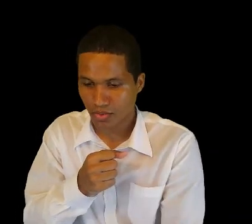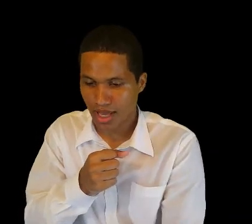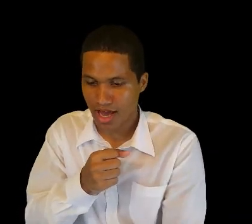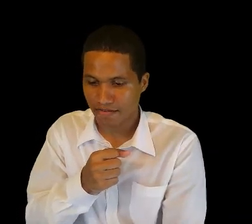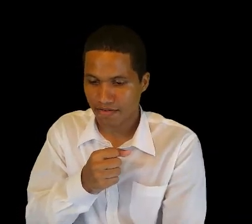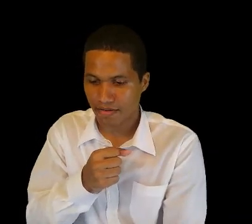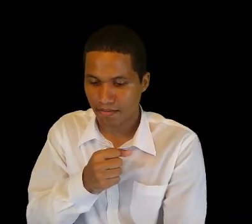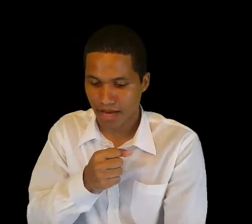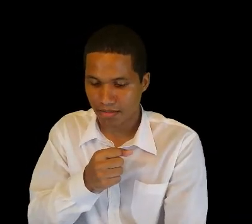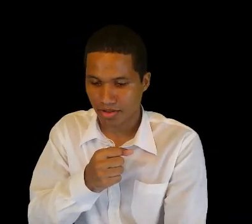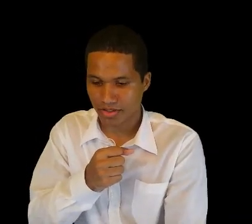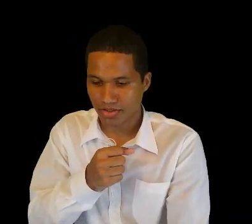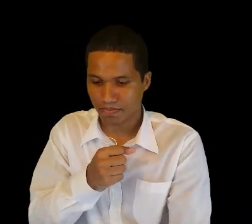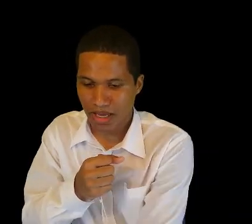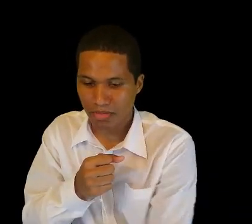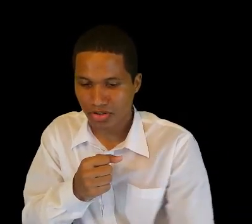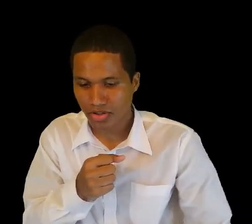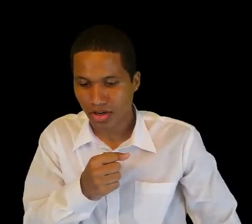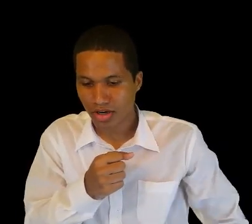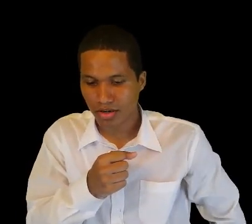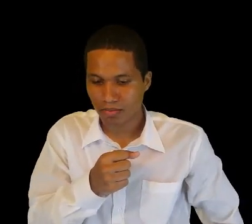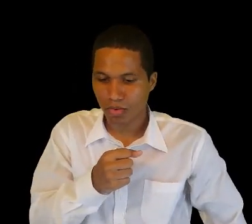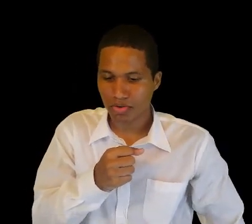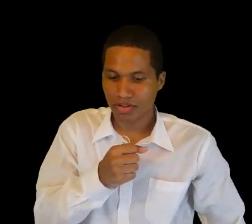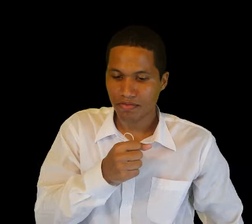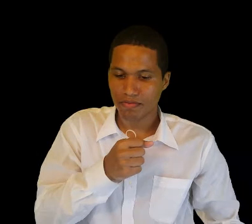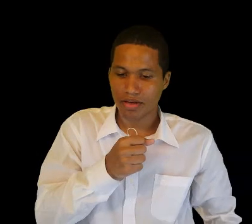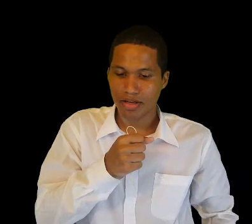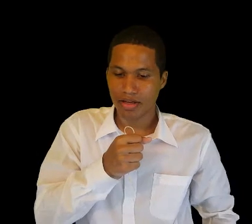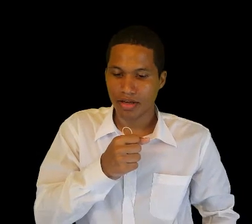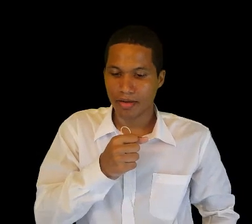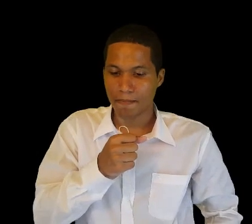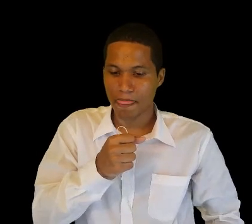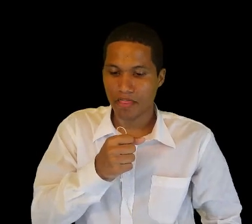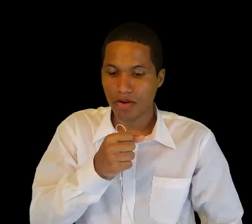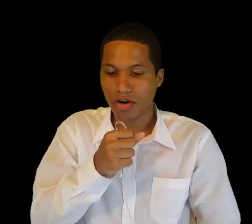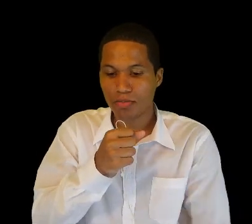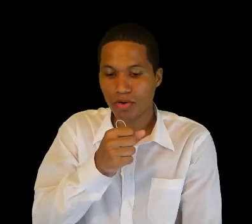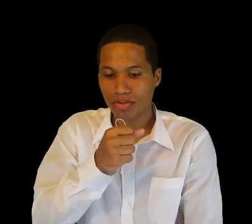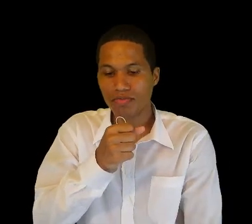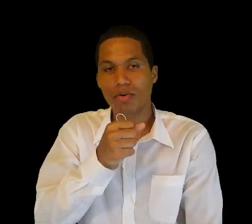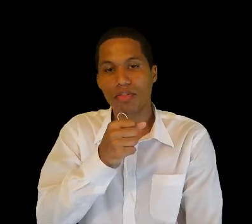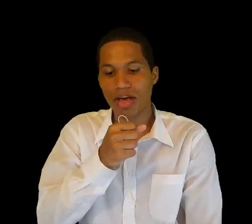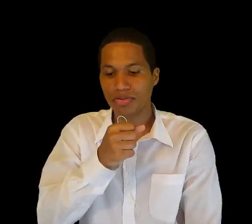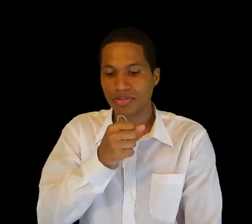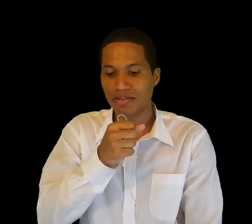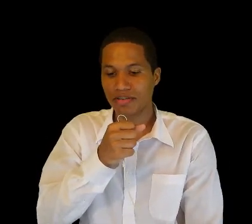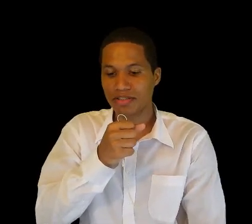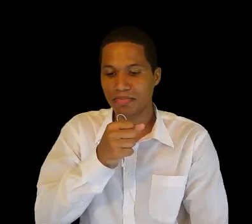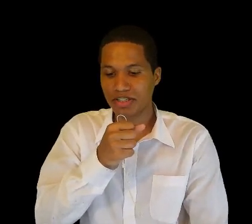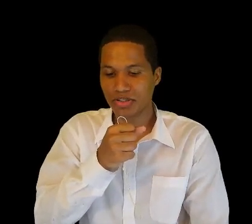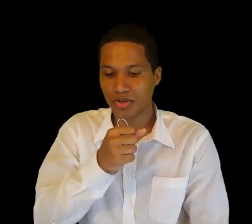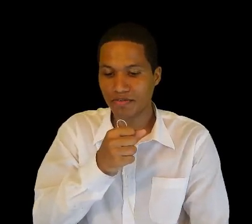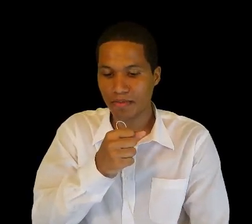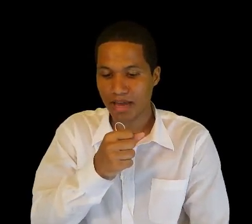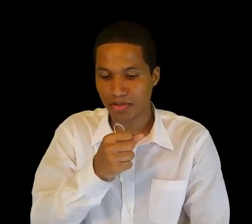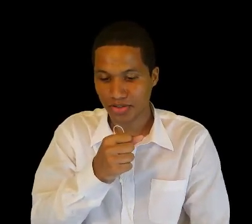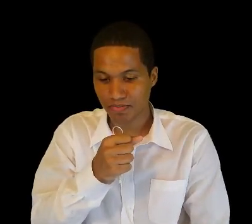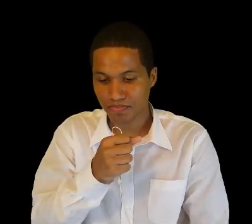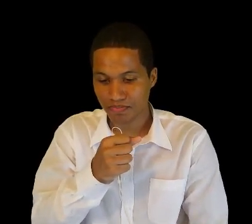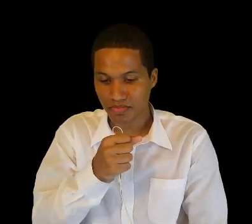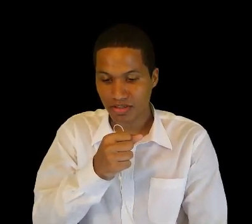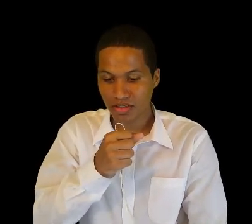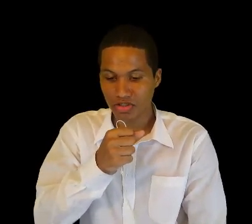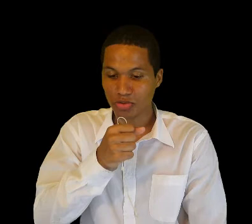Next, we have mammals. Mammals are there are more than 4,000 different species of